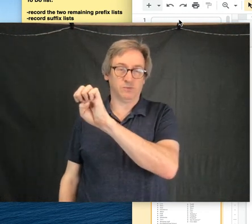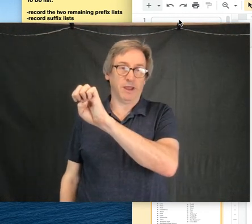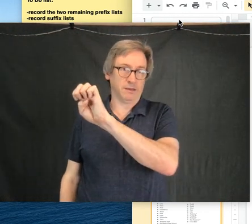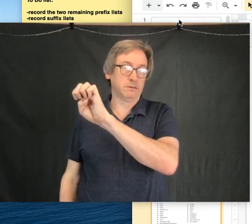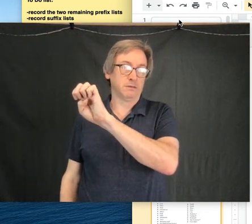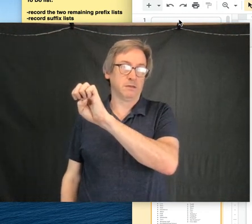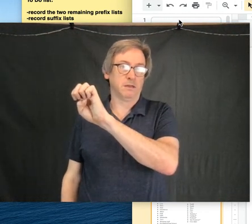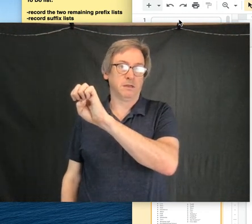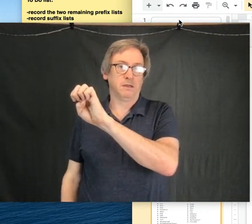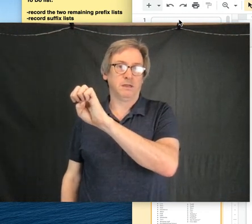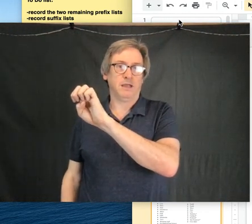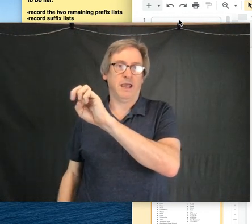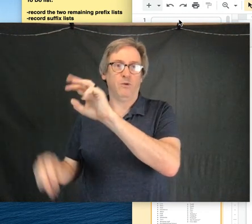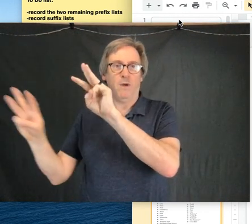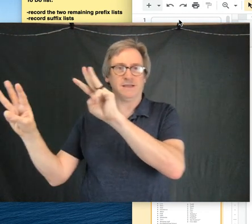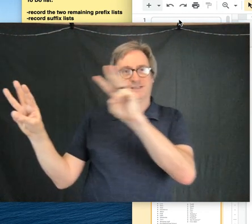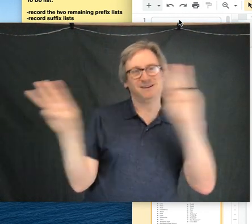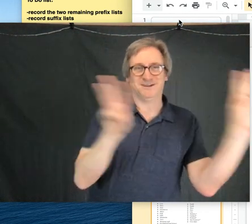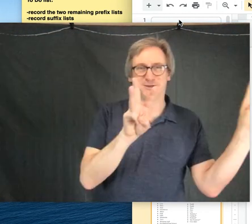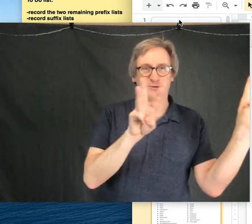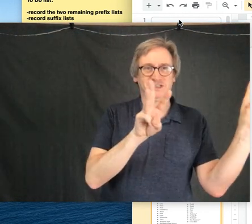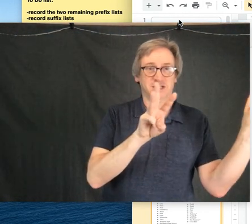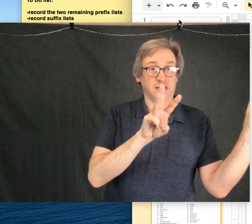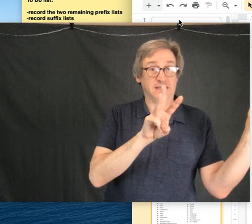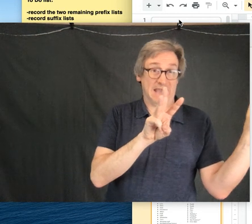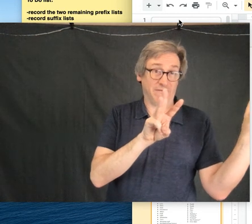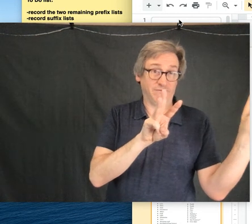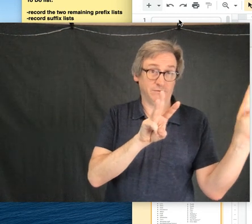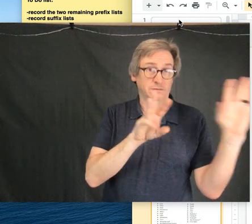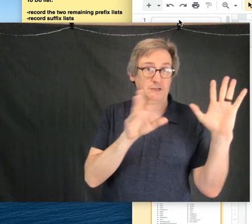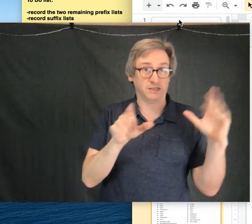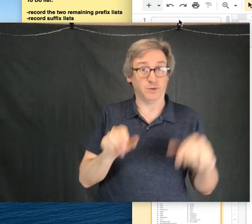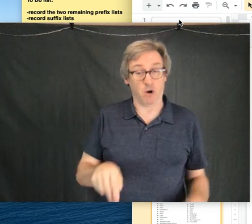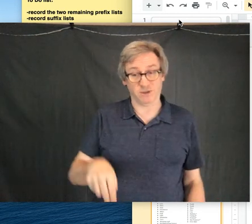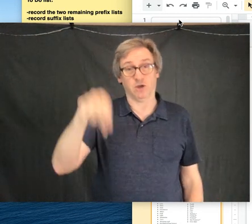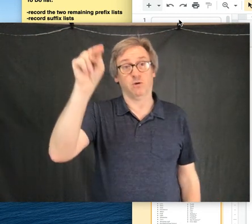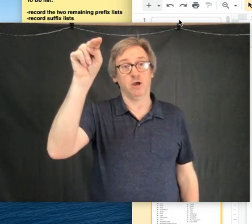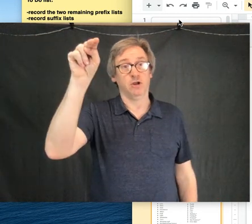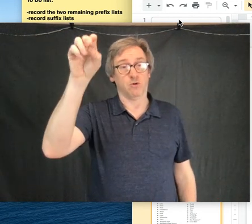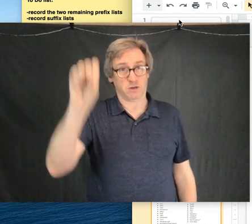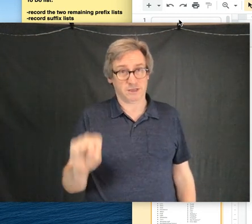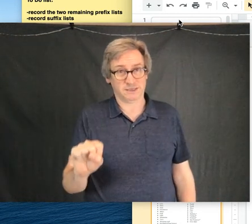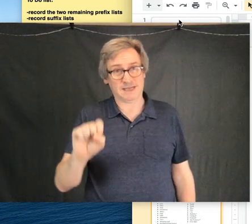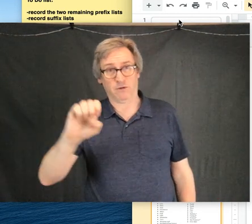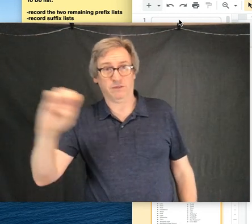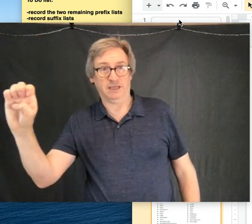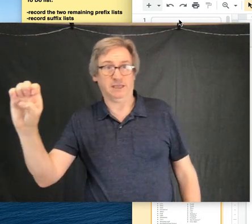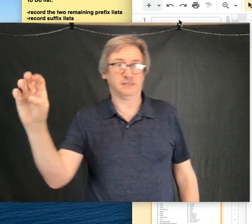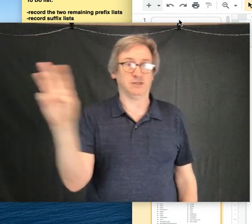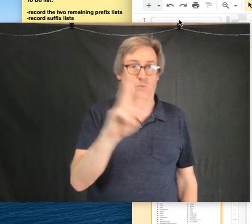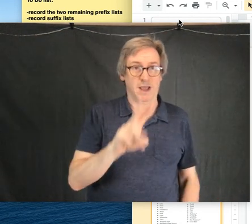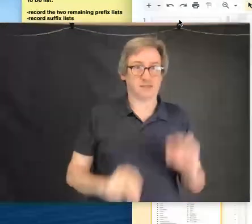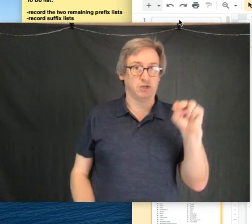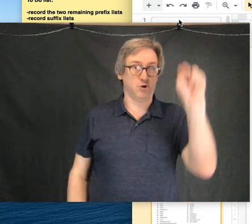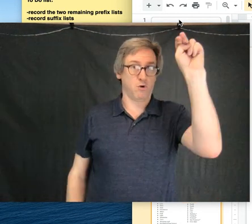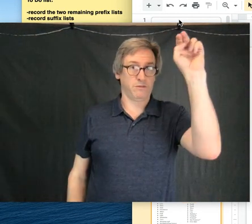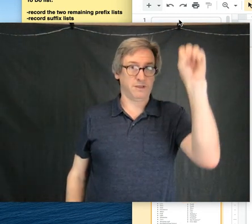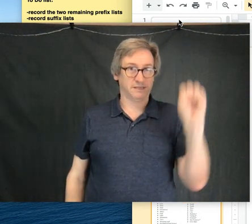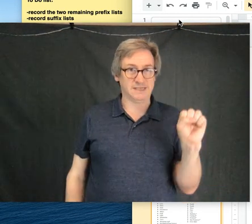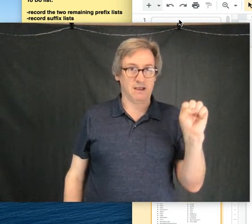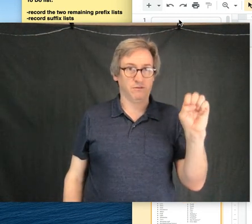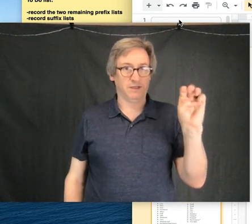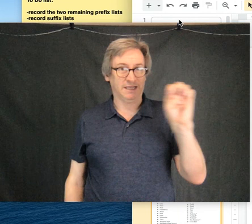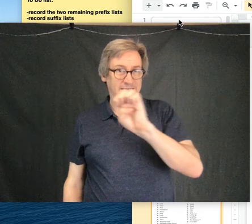be this way. And west goes to the left. Okay, so we always go north, south, east, west.